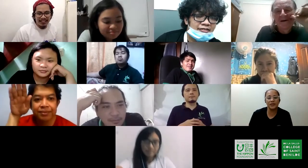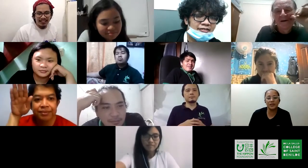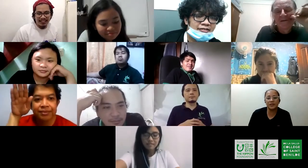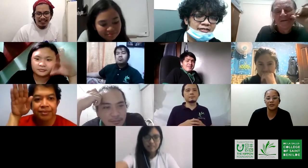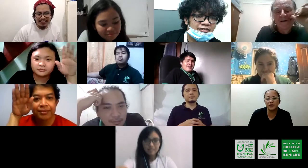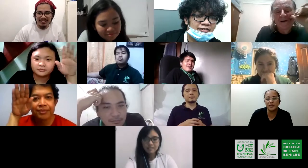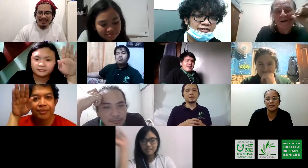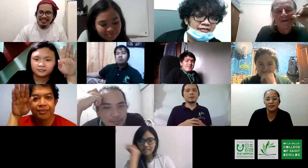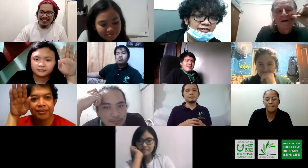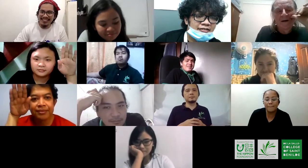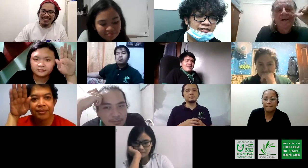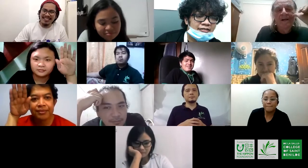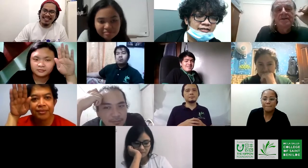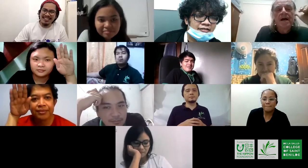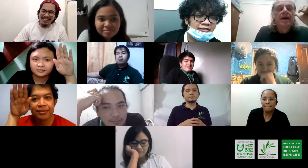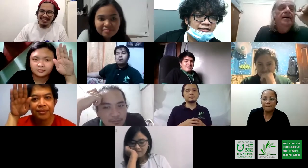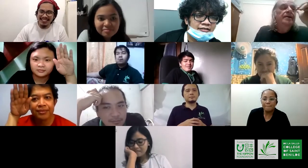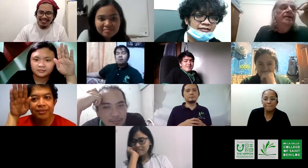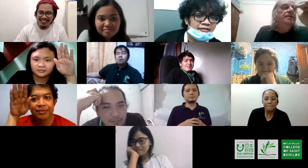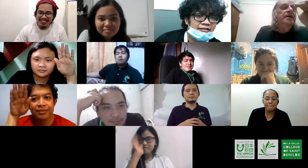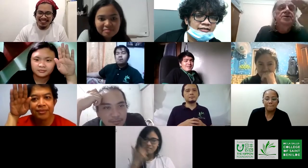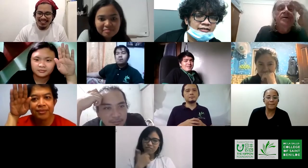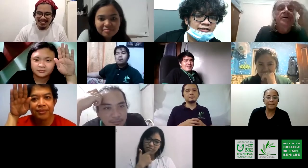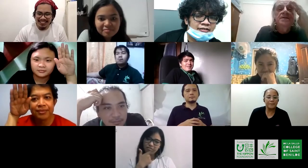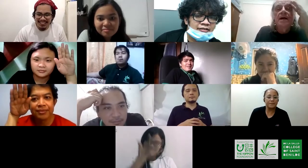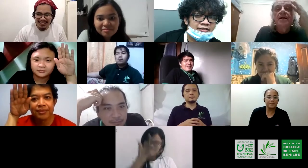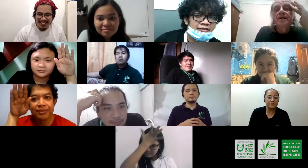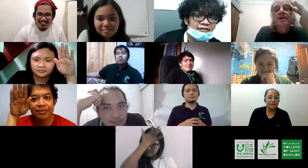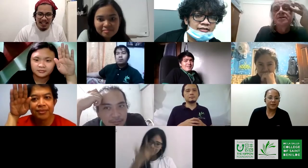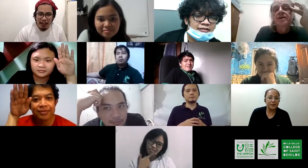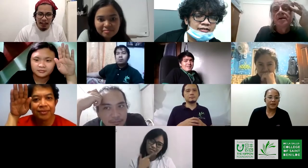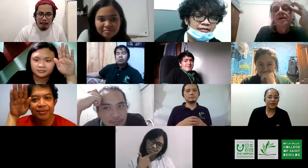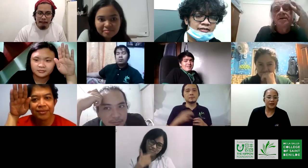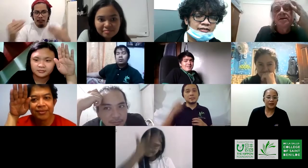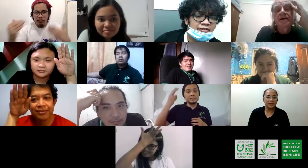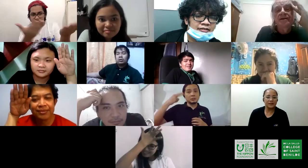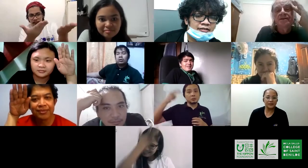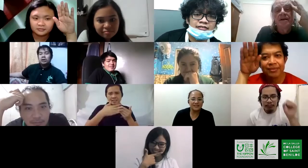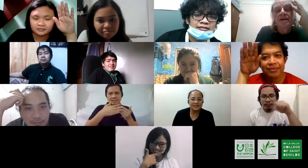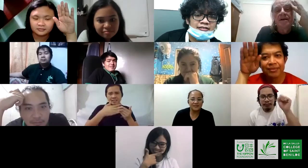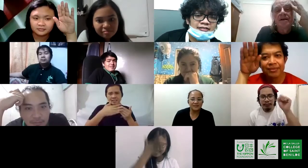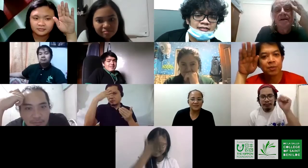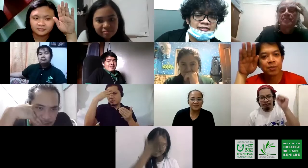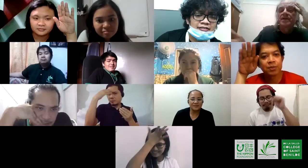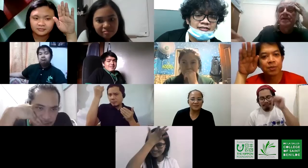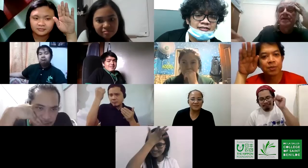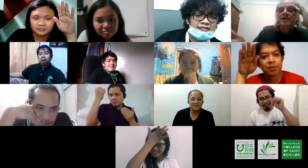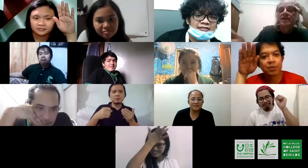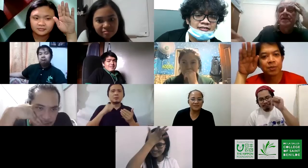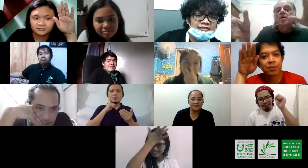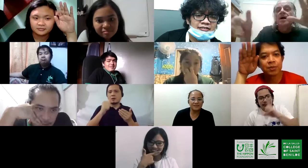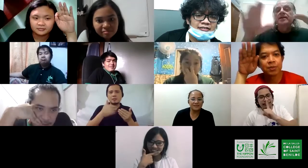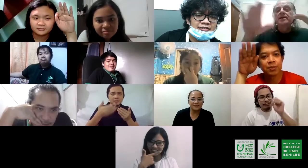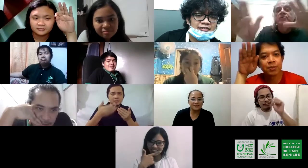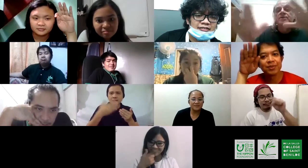if Dr. Woody would put it in like all in one set, it's all years, and others it's all in places. So we